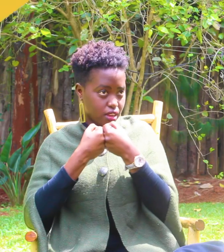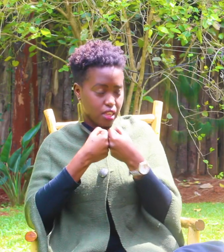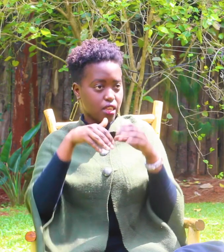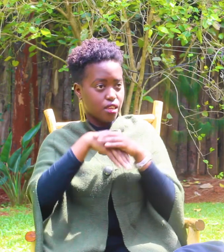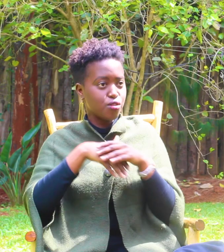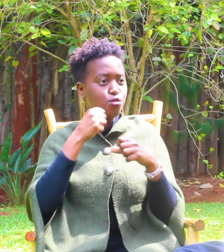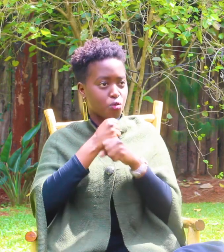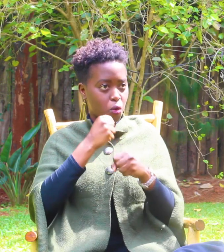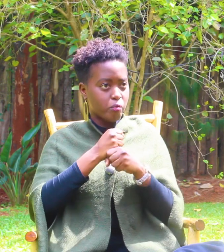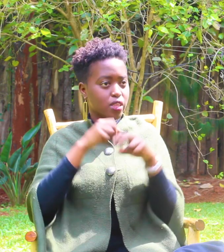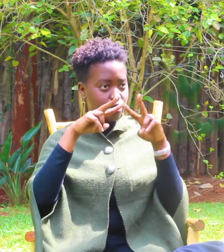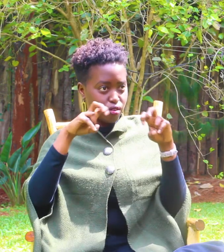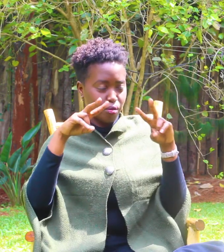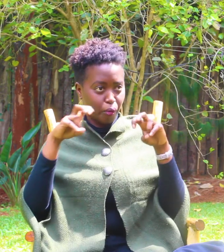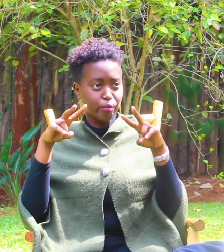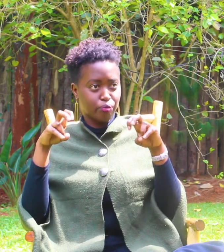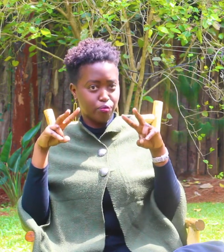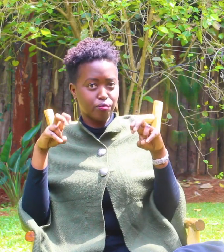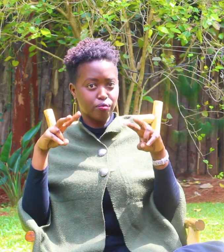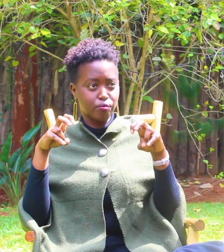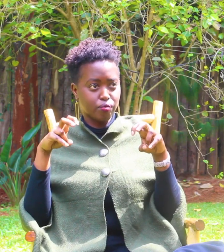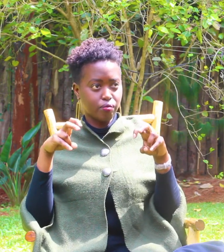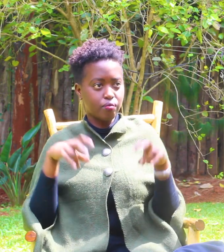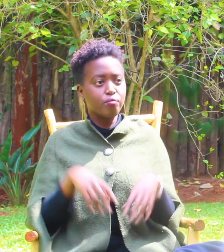What are the challenges in searching for employment?